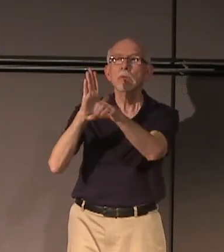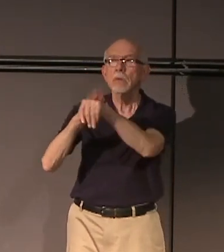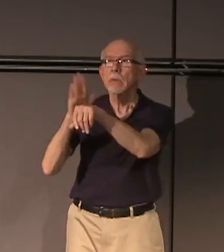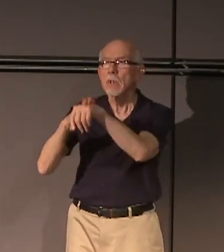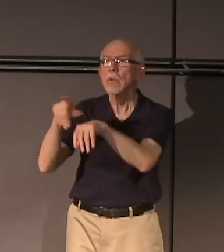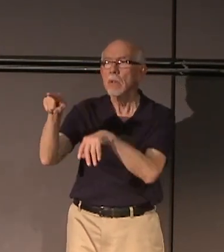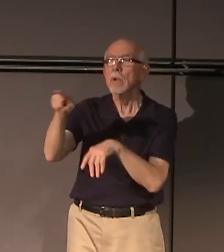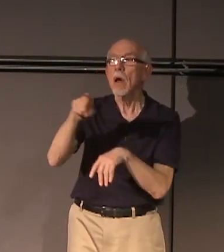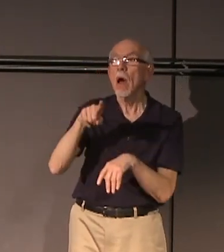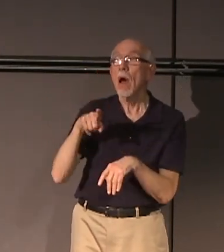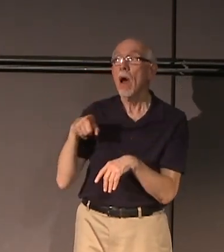poem.